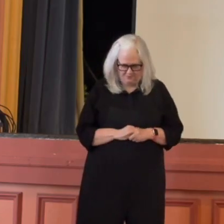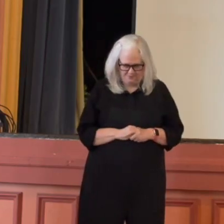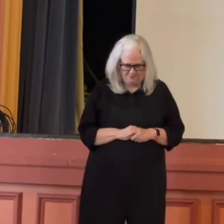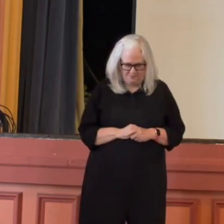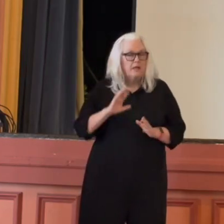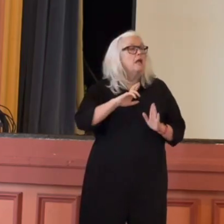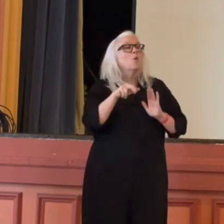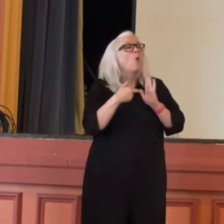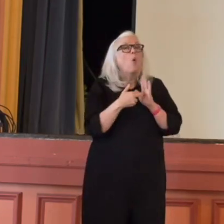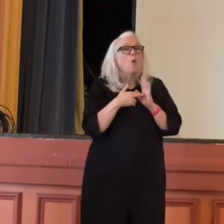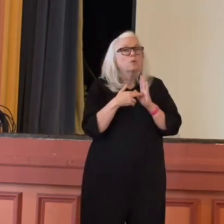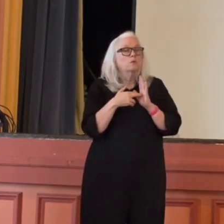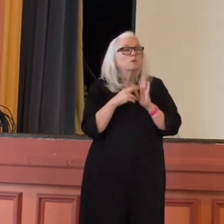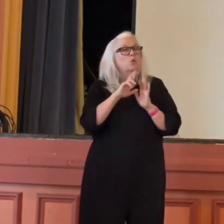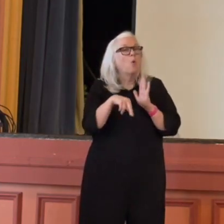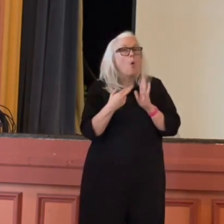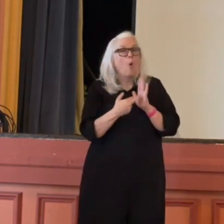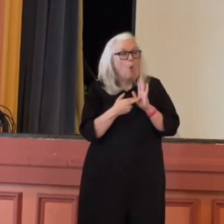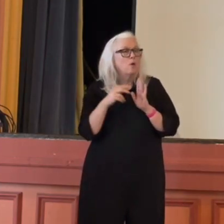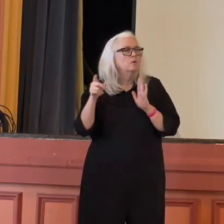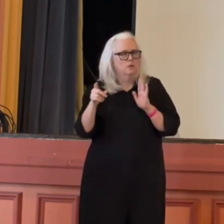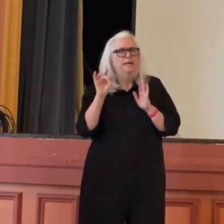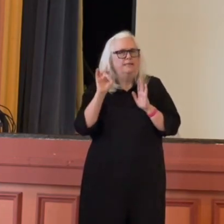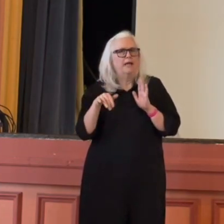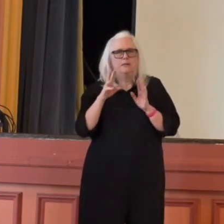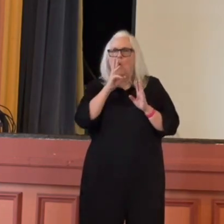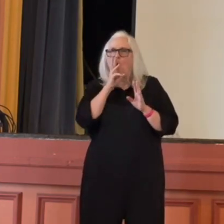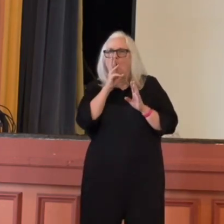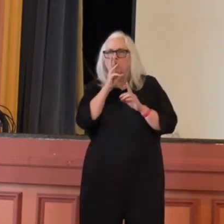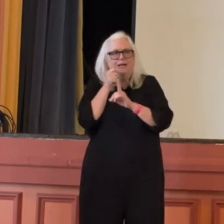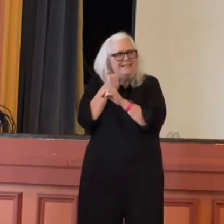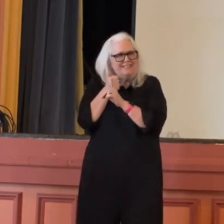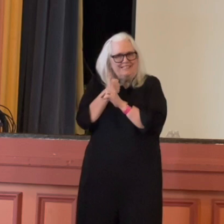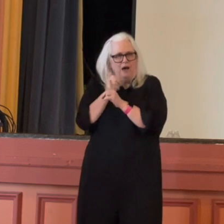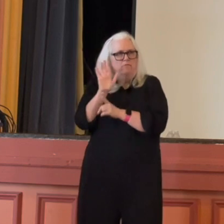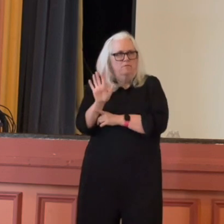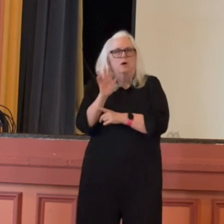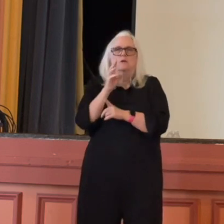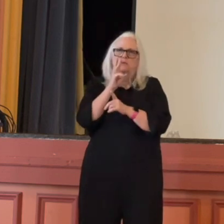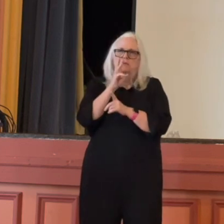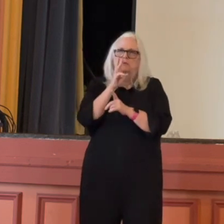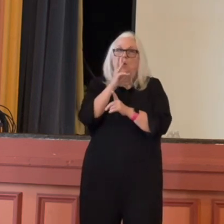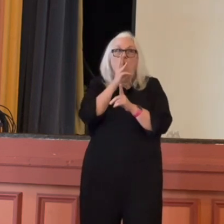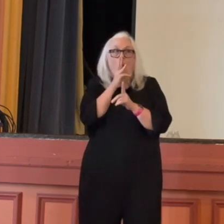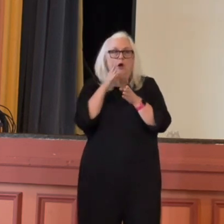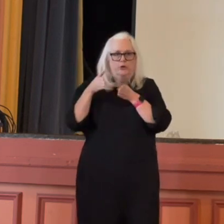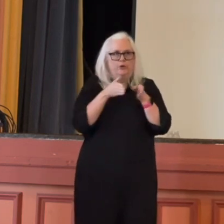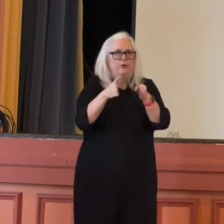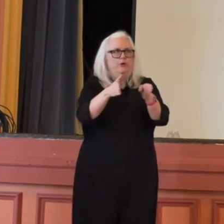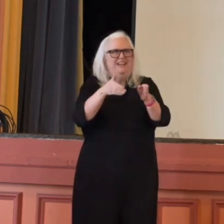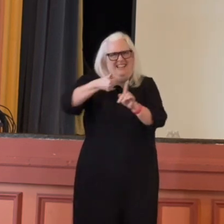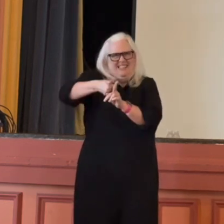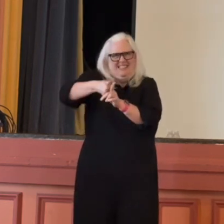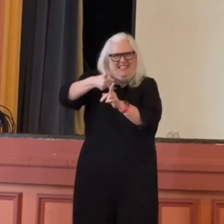They are there as their main piece is the waterways themselves. Buffalo, or the New York State Department of